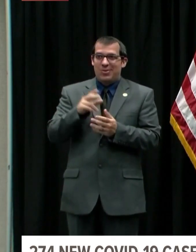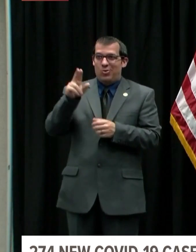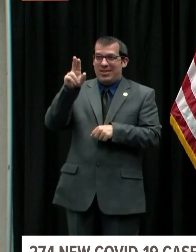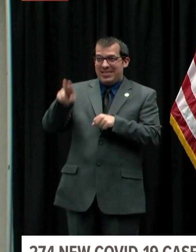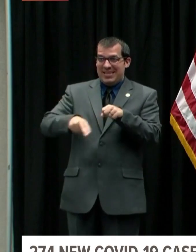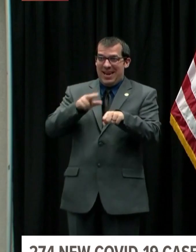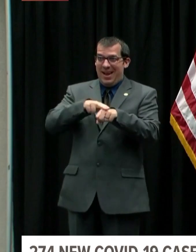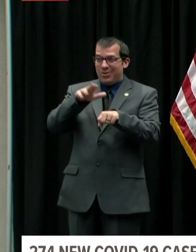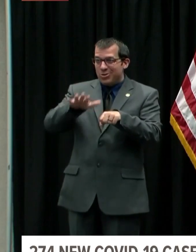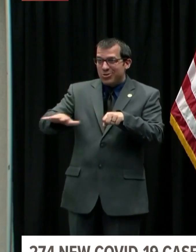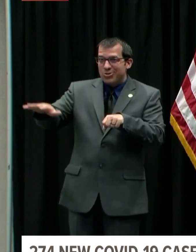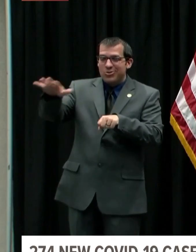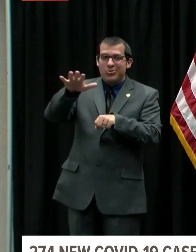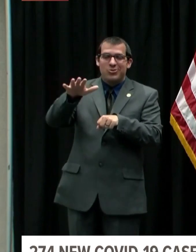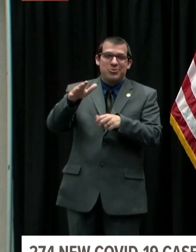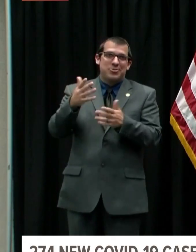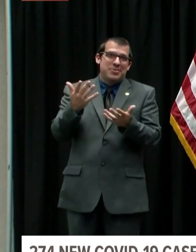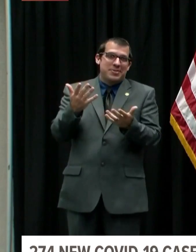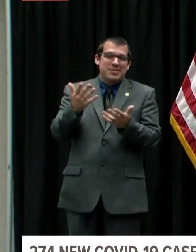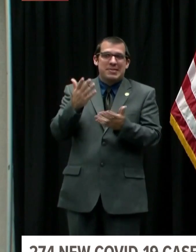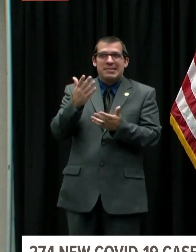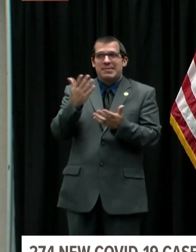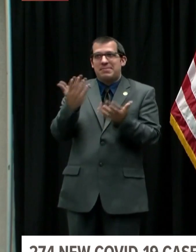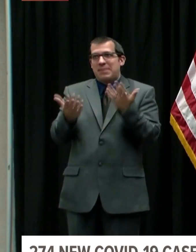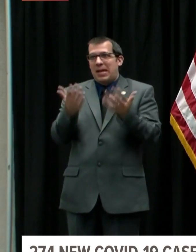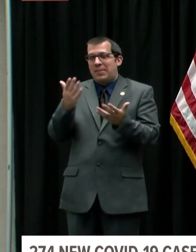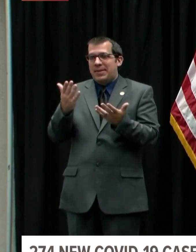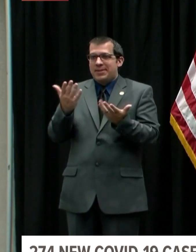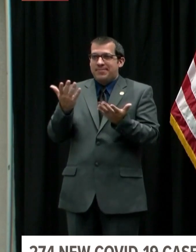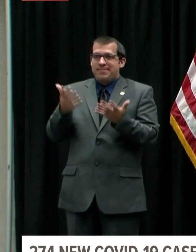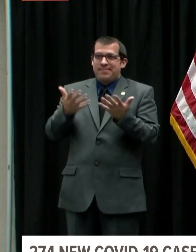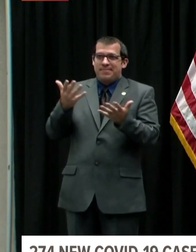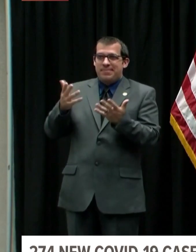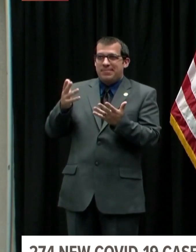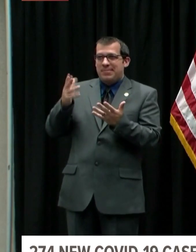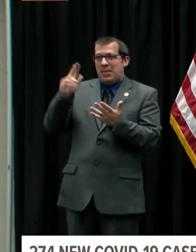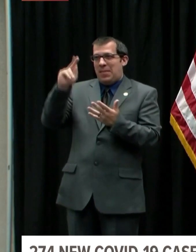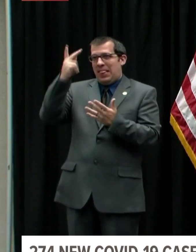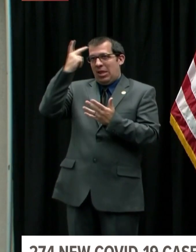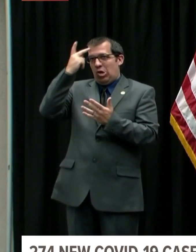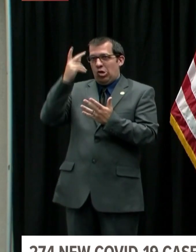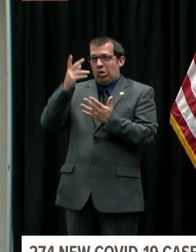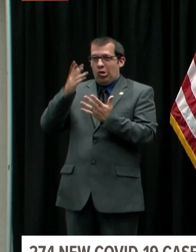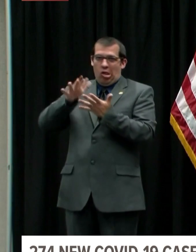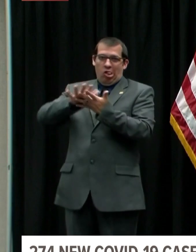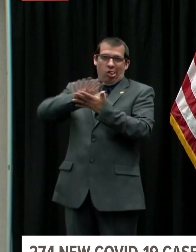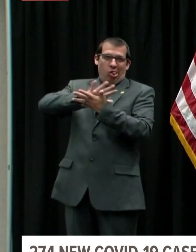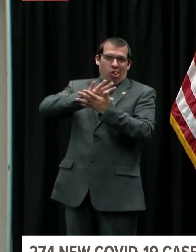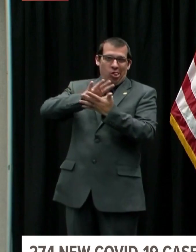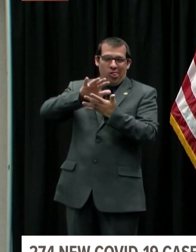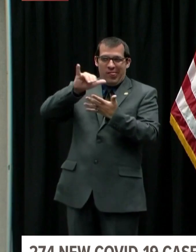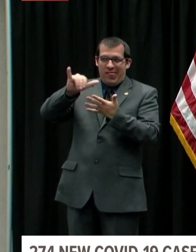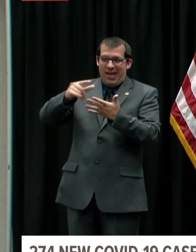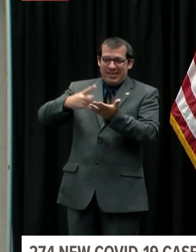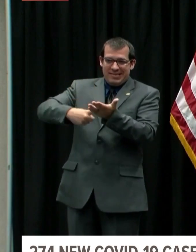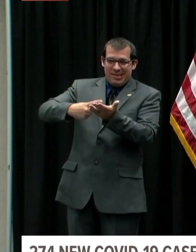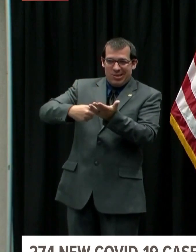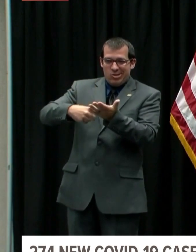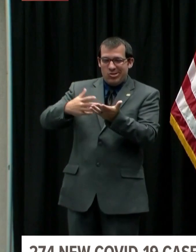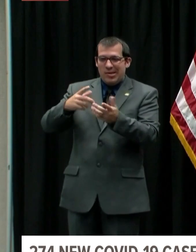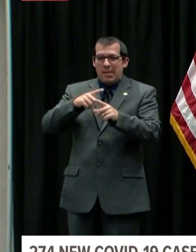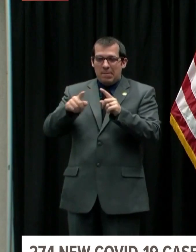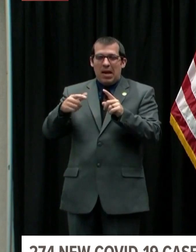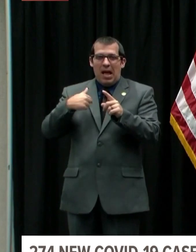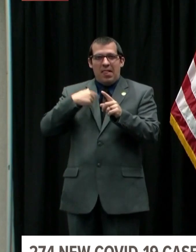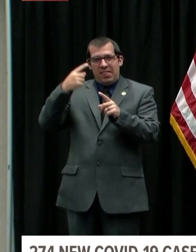nationally, I mean, there's some perhaps political taint to part of the discussions, but I think that's